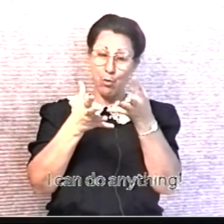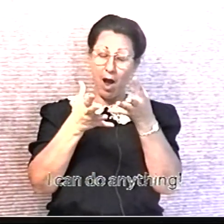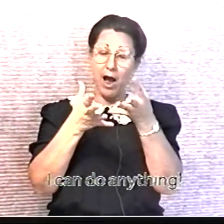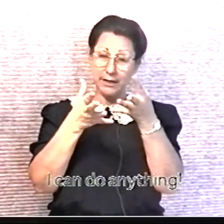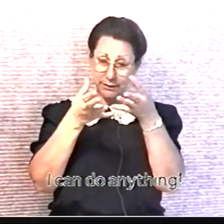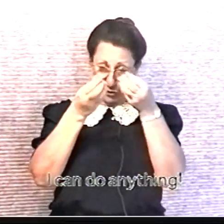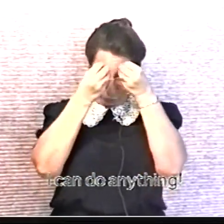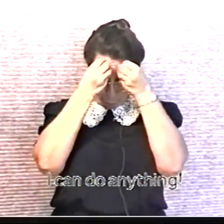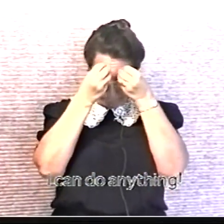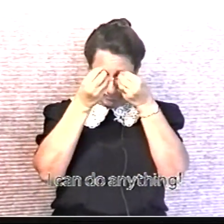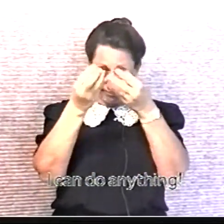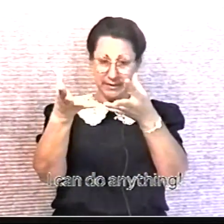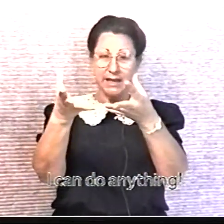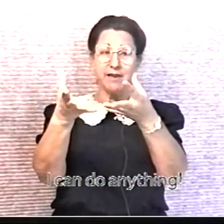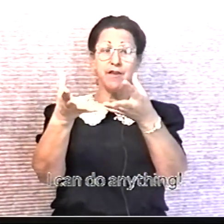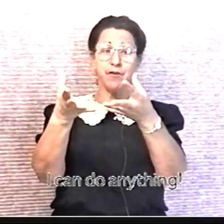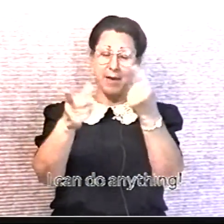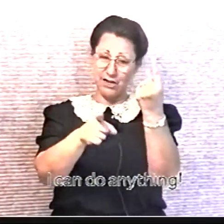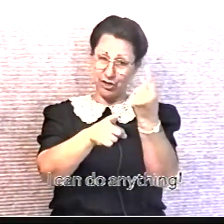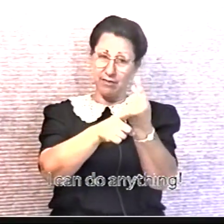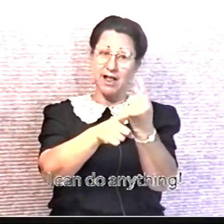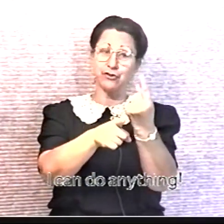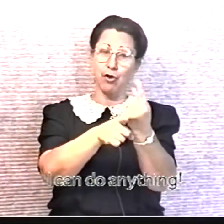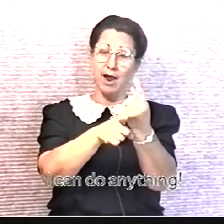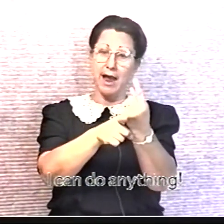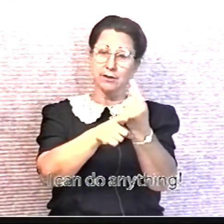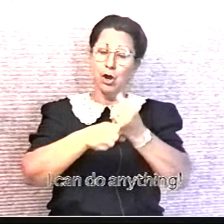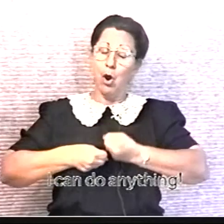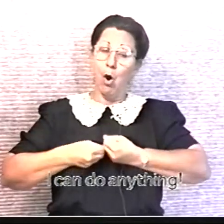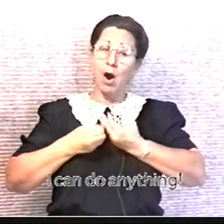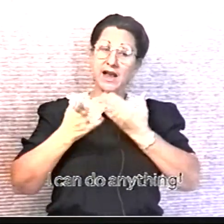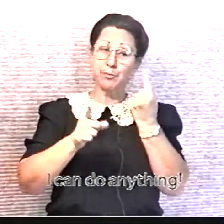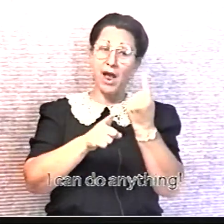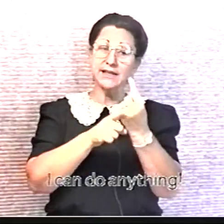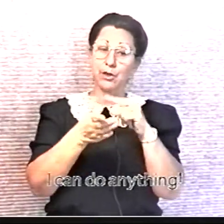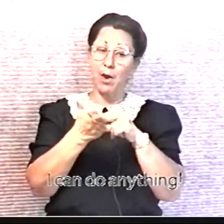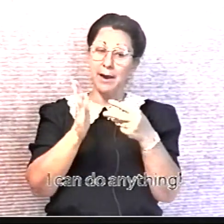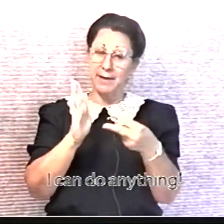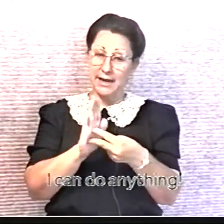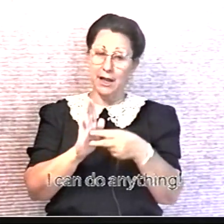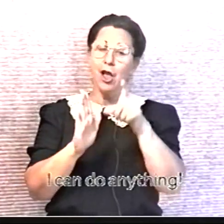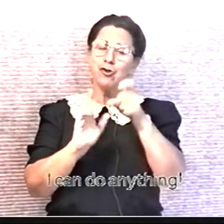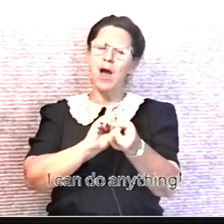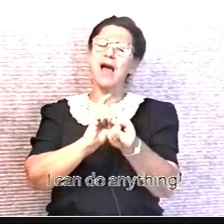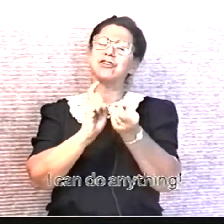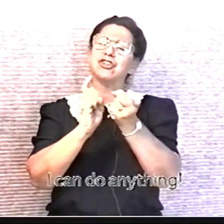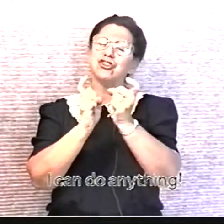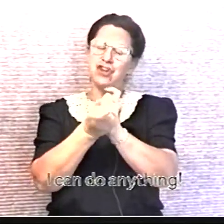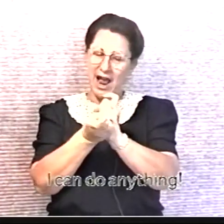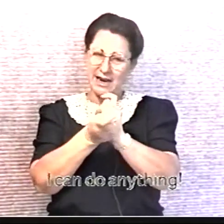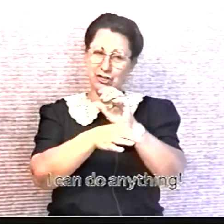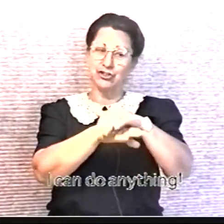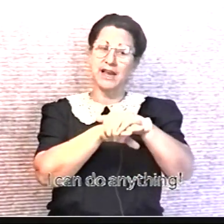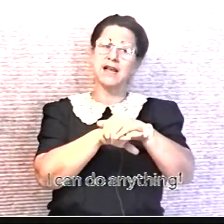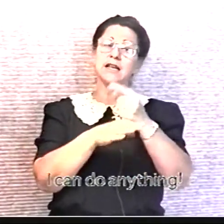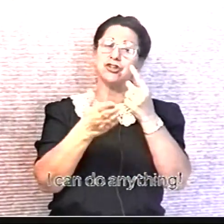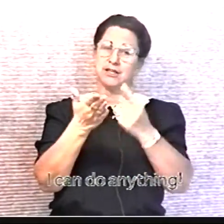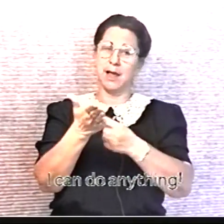want to give information that's correct or express the right meaning, you have to change the English